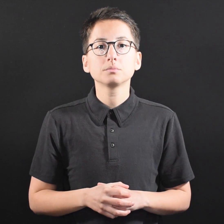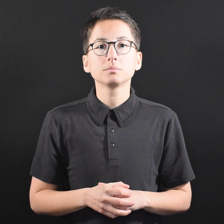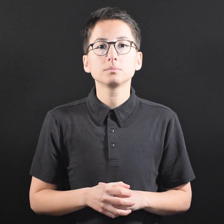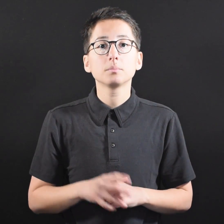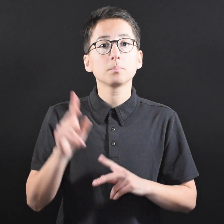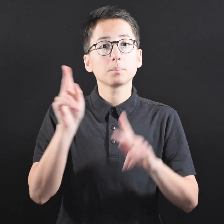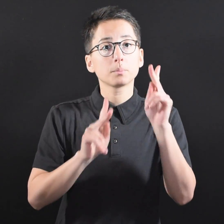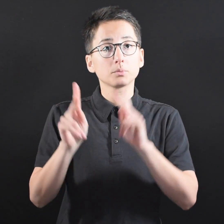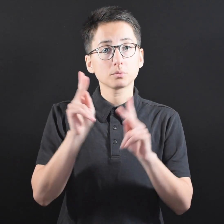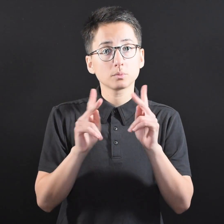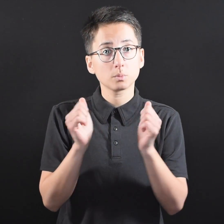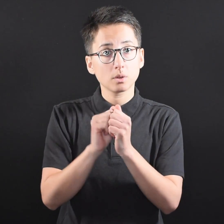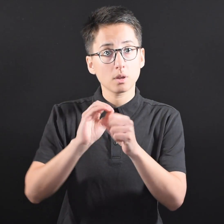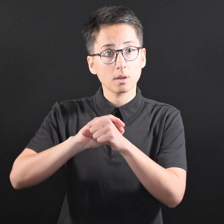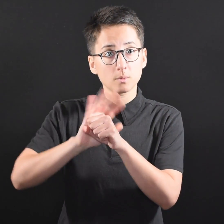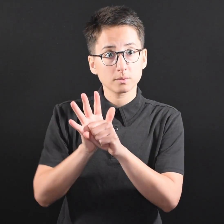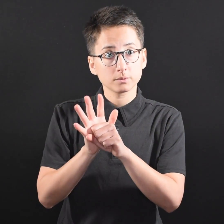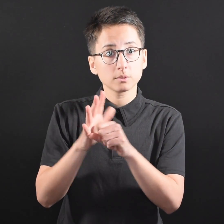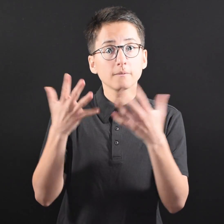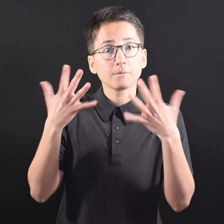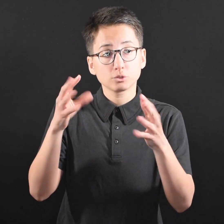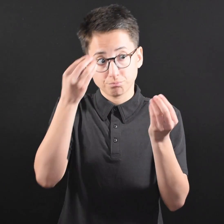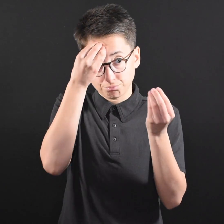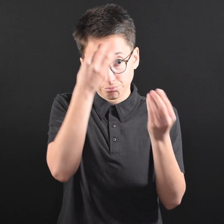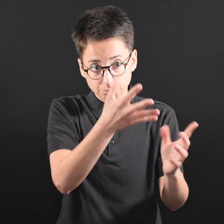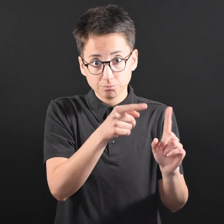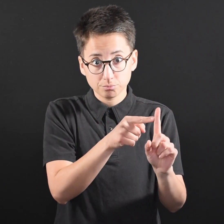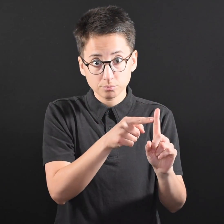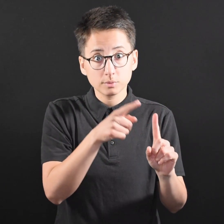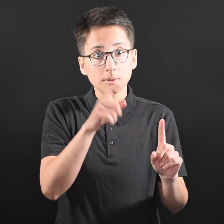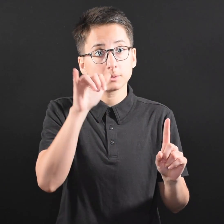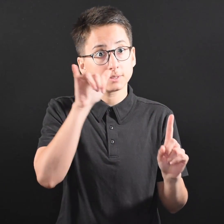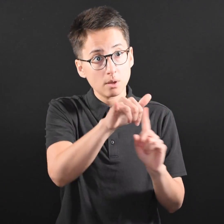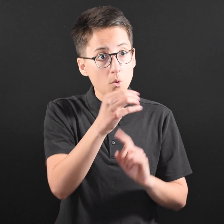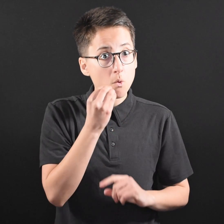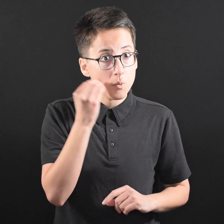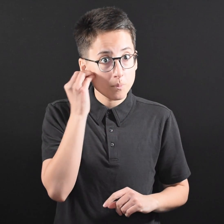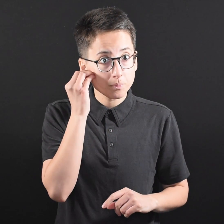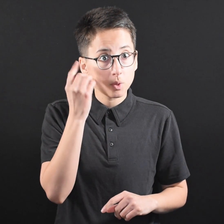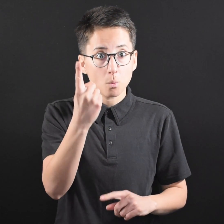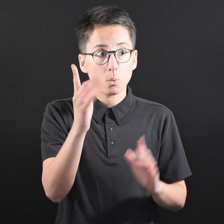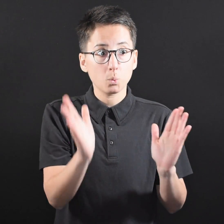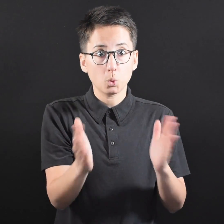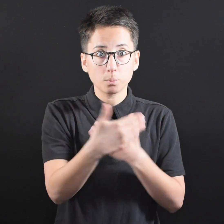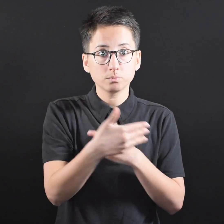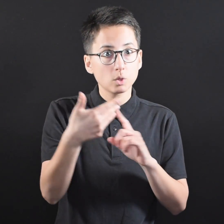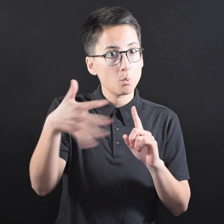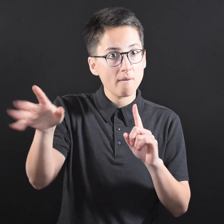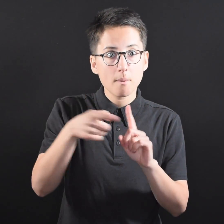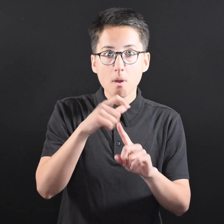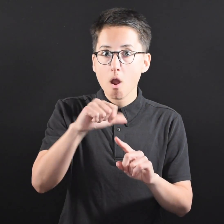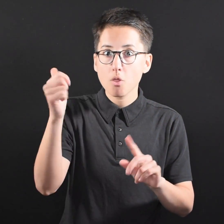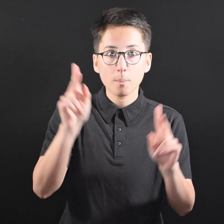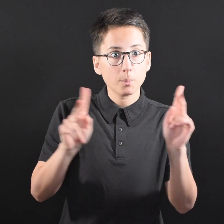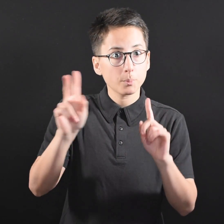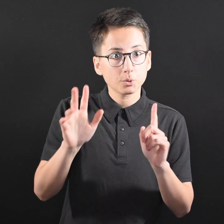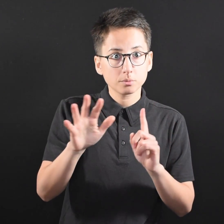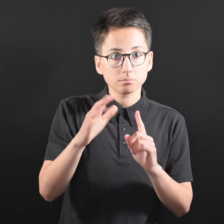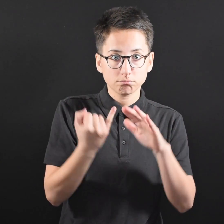questions. People with COVID-19 are told to stay home and in one room away from others as much as